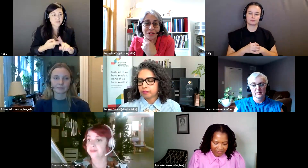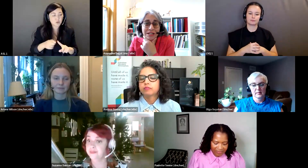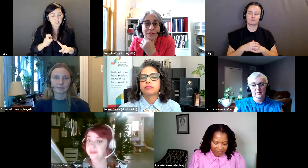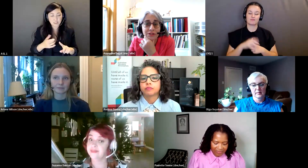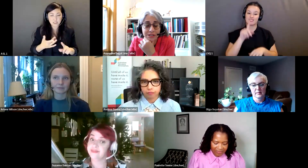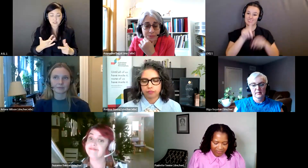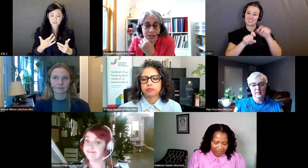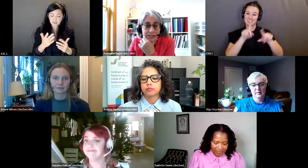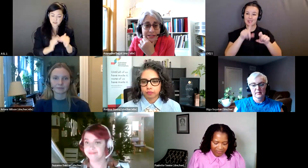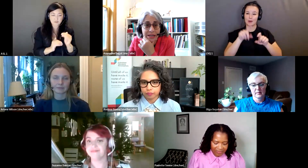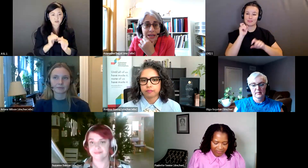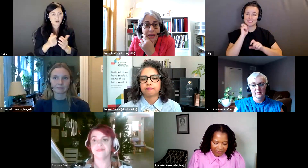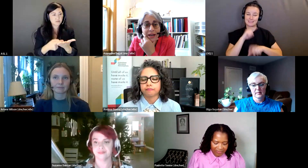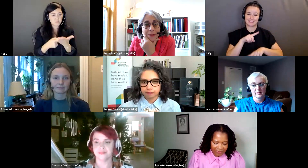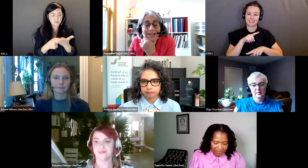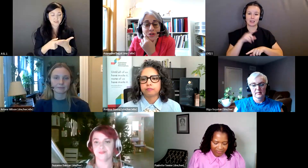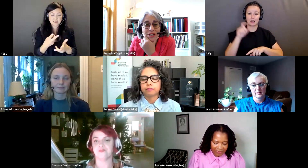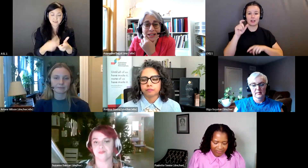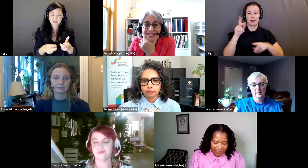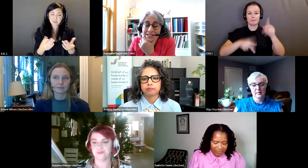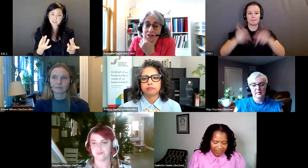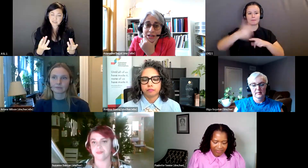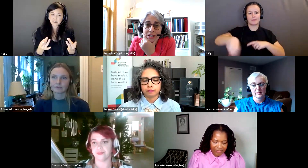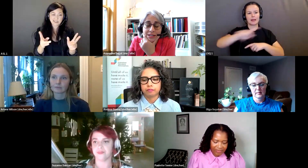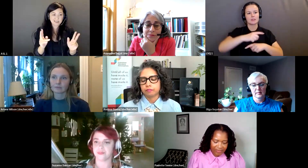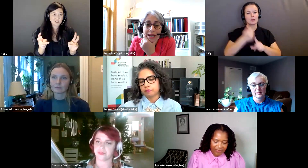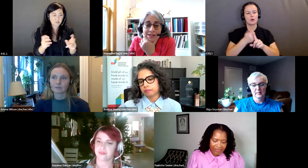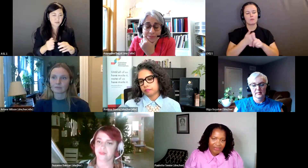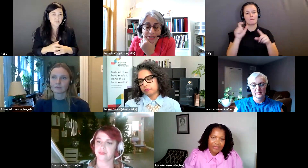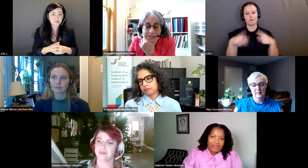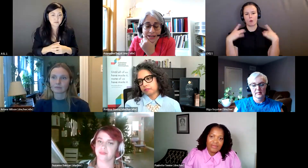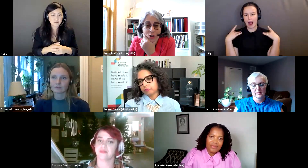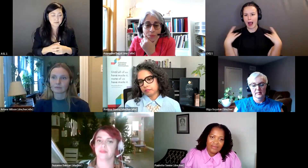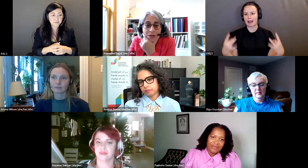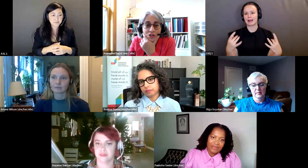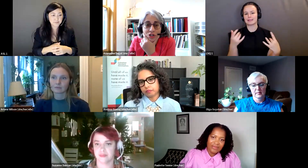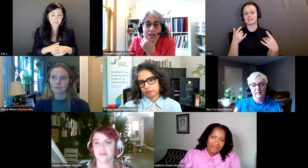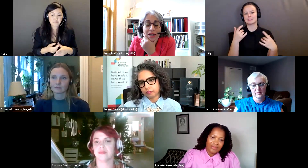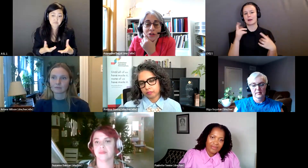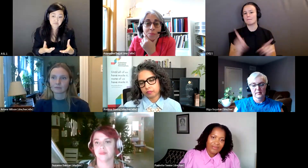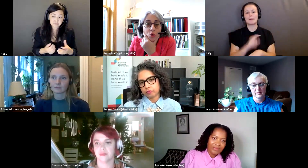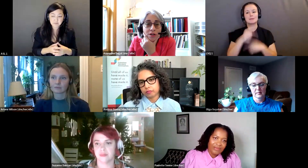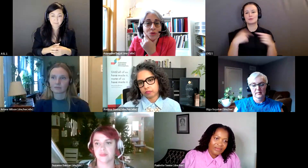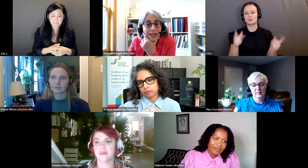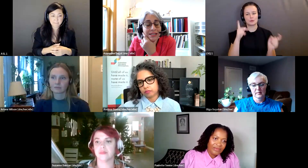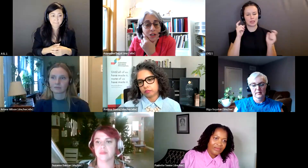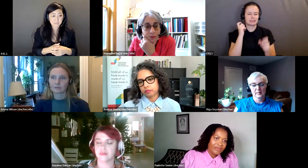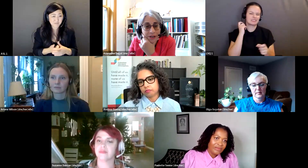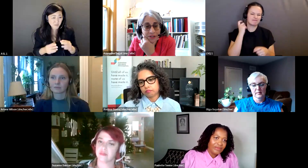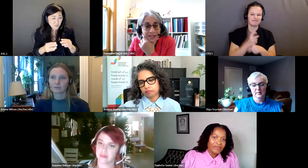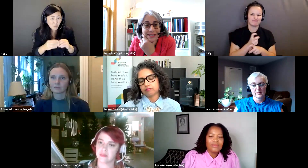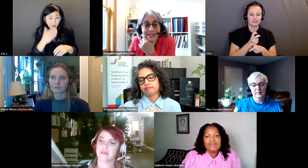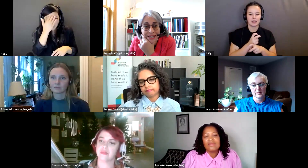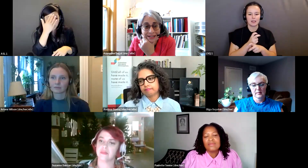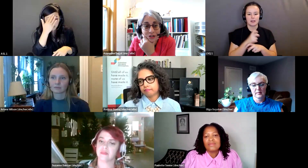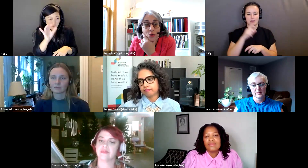about some very difficult subjects, and don't necessarily underestimate how much the more you get to know